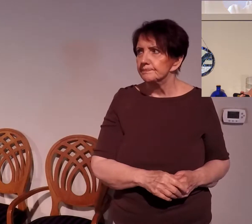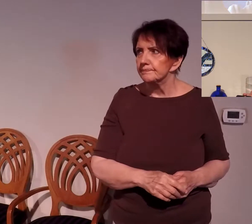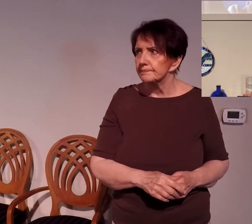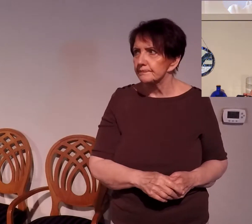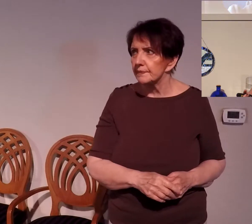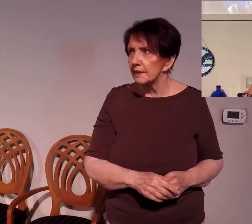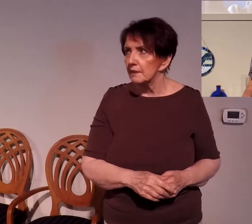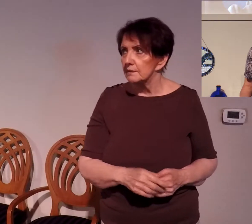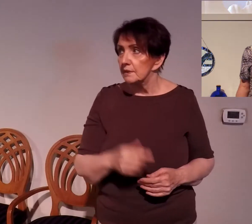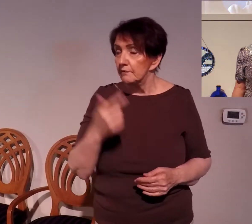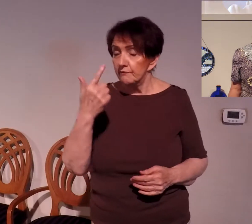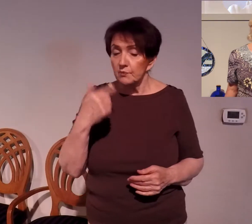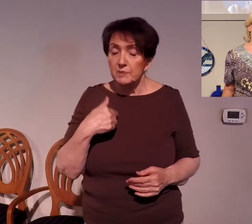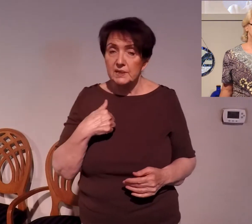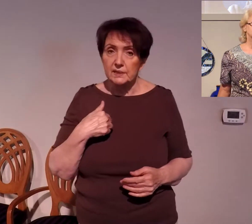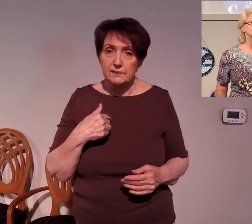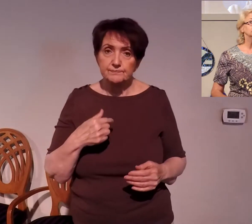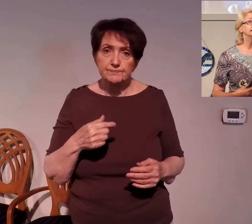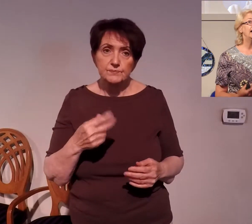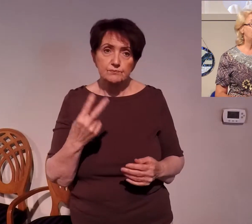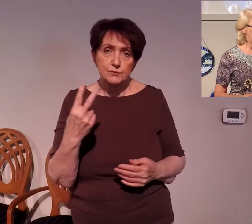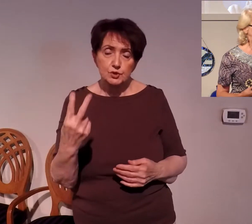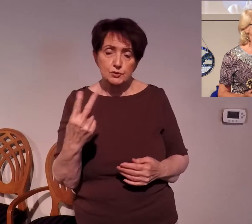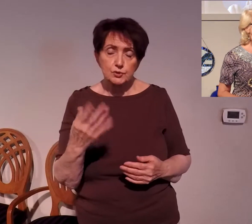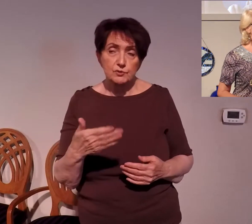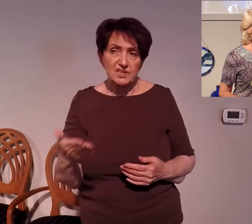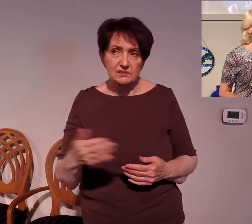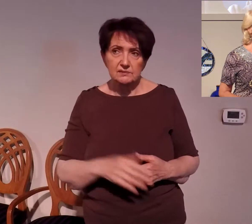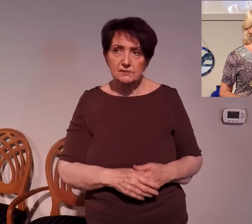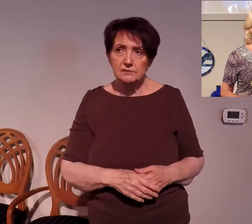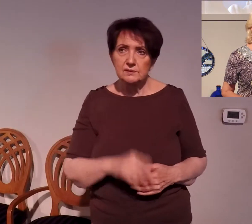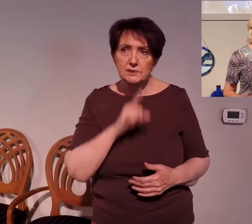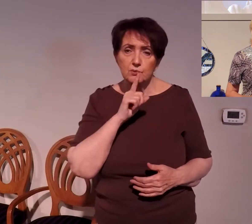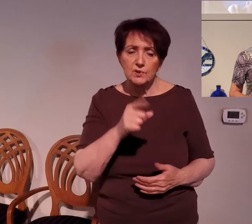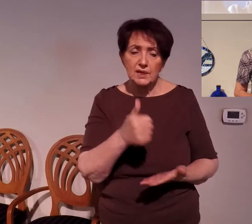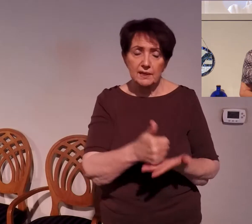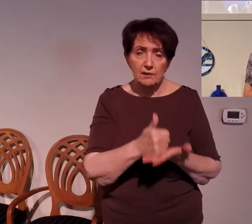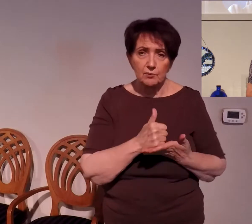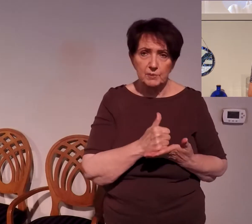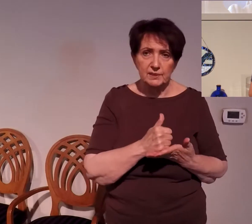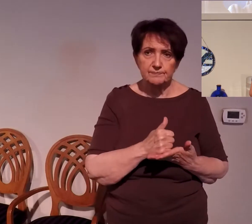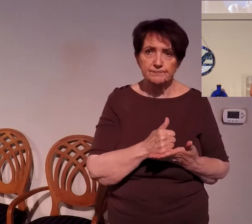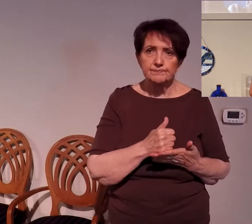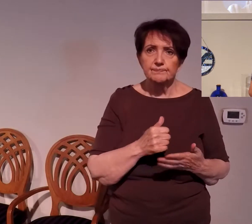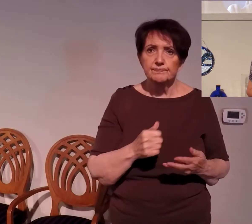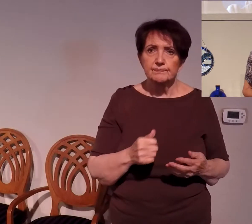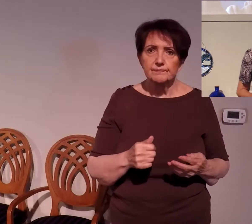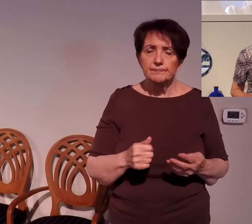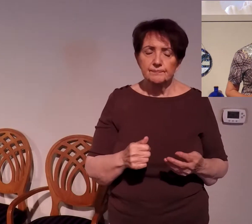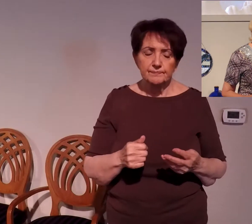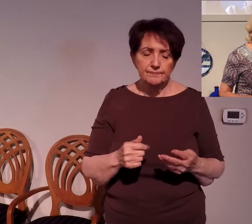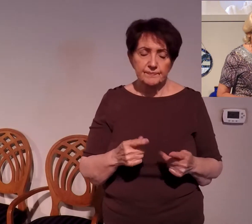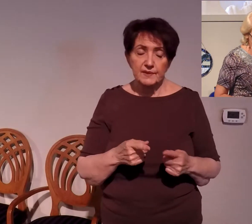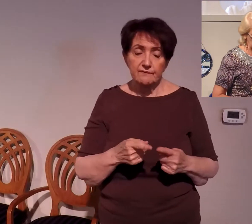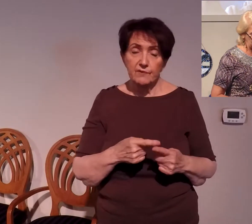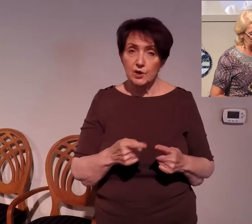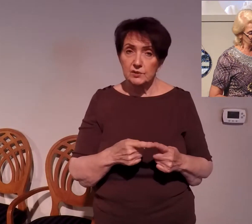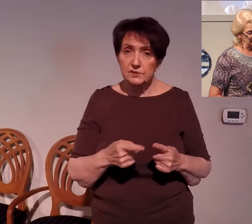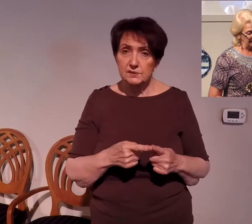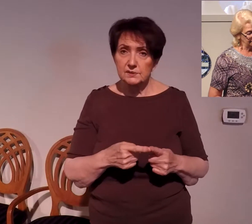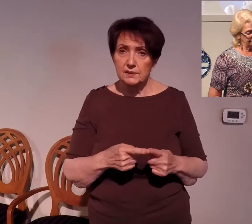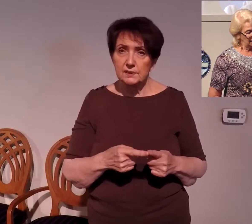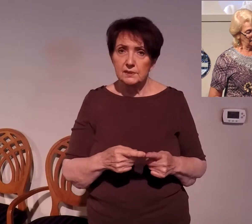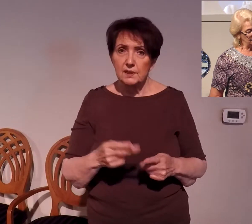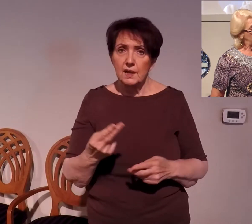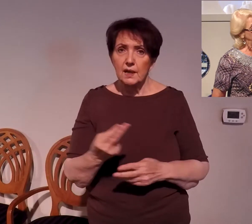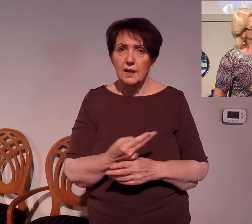for me, I do two things to really help with this in terms of the power of the word. The first thing is I use a